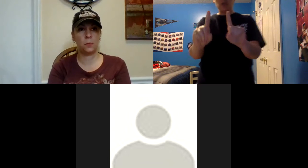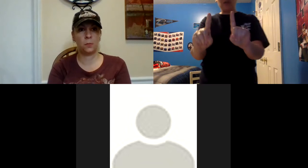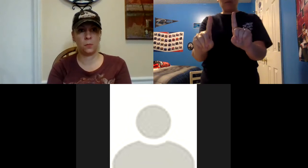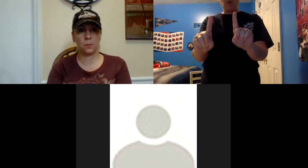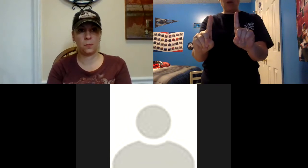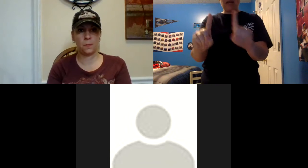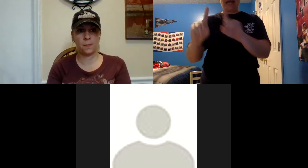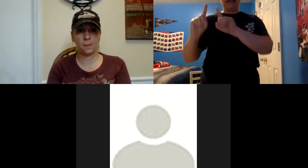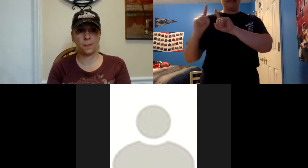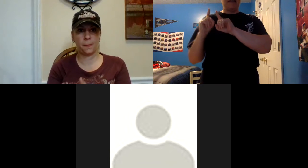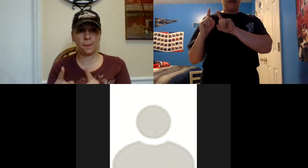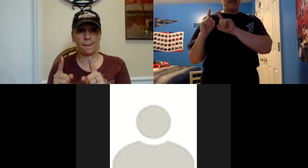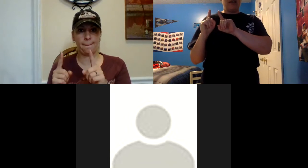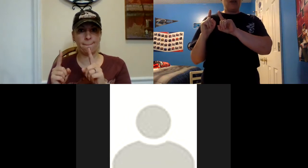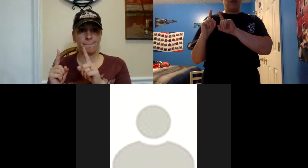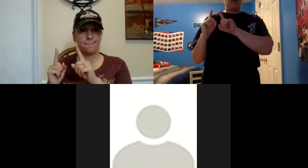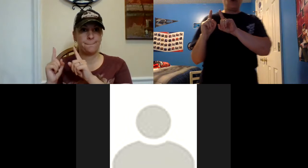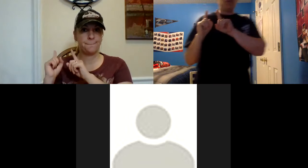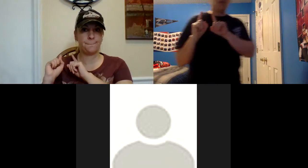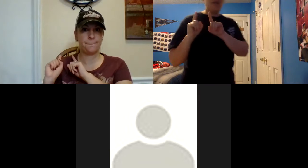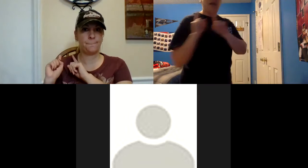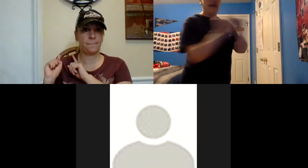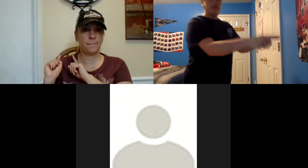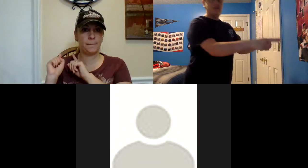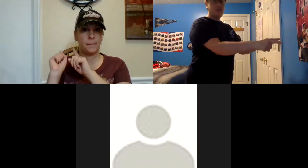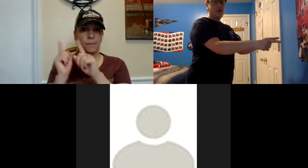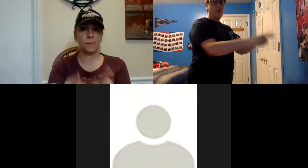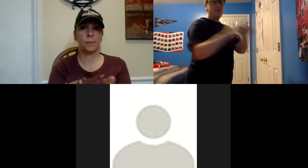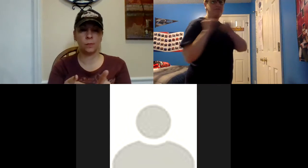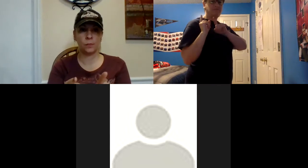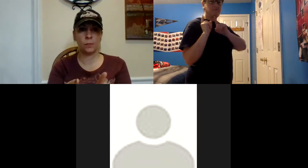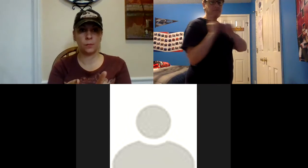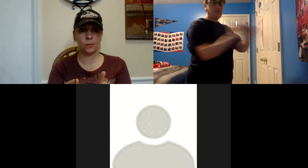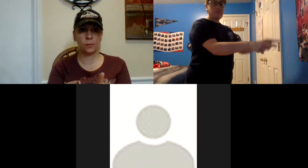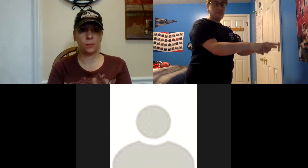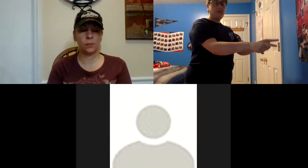just 2 number 1 hands here at your shoulder and you just go.